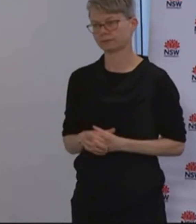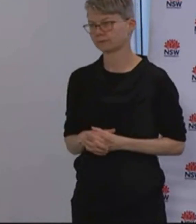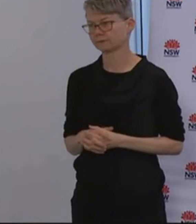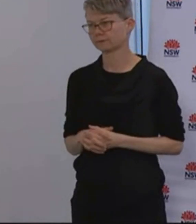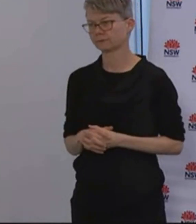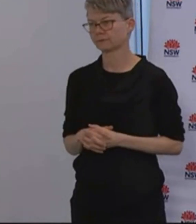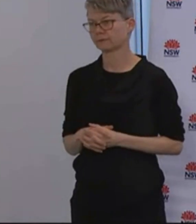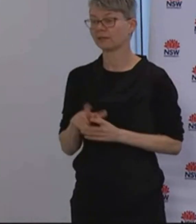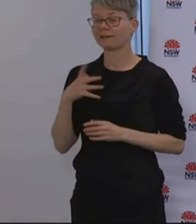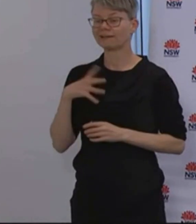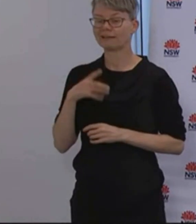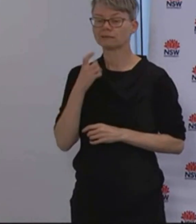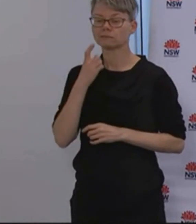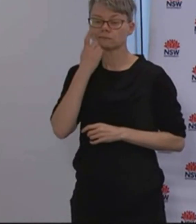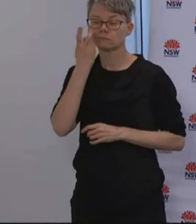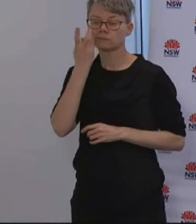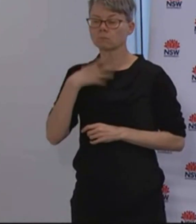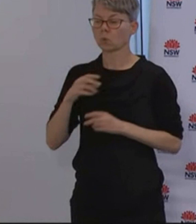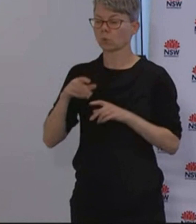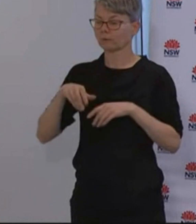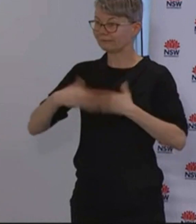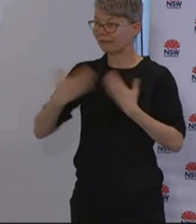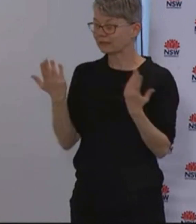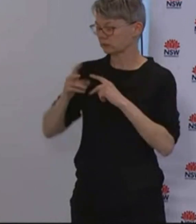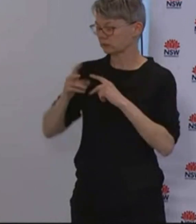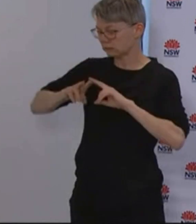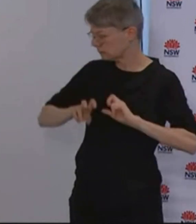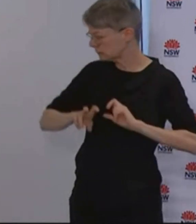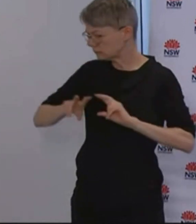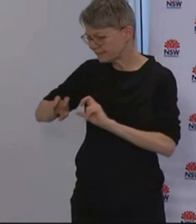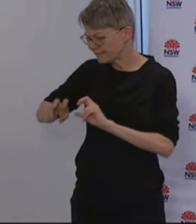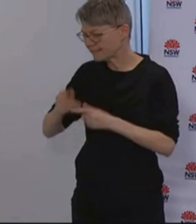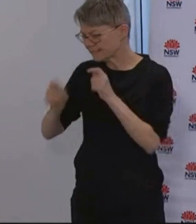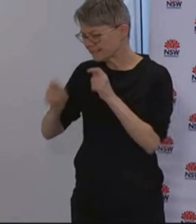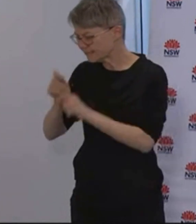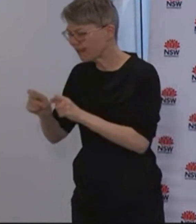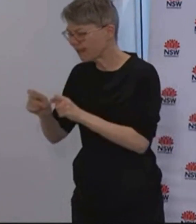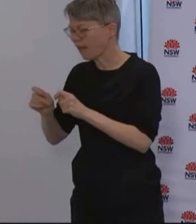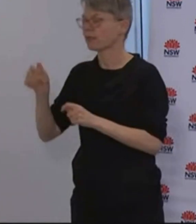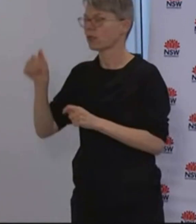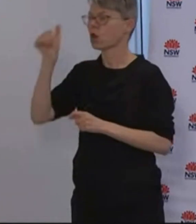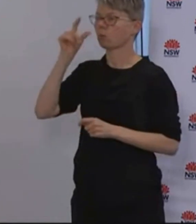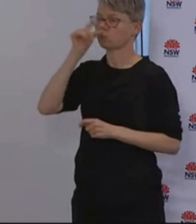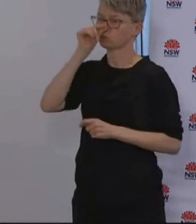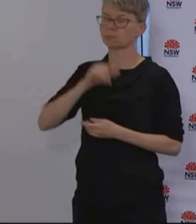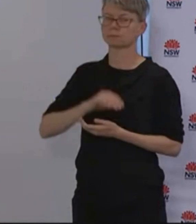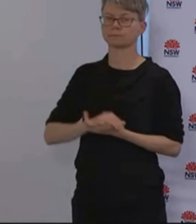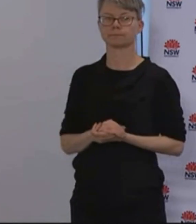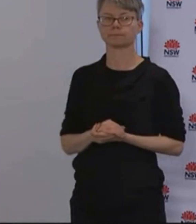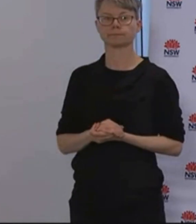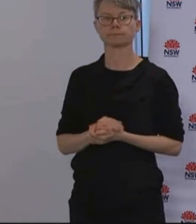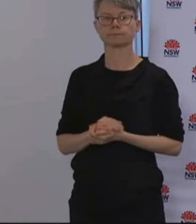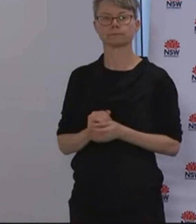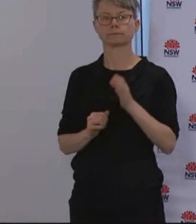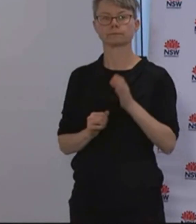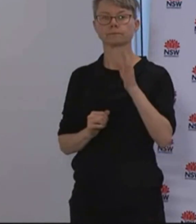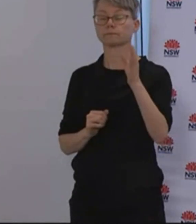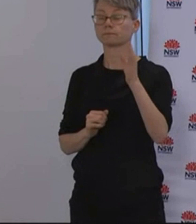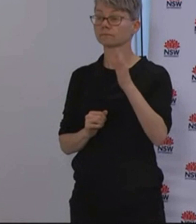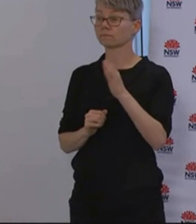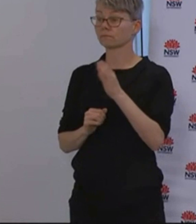I need a few more days to do the relevant testing to inform my views. Did Crossroads Hotel follow its